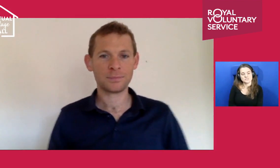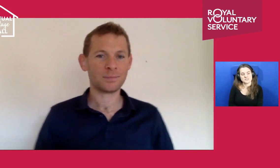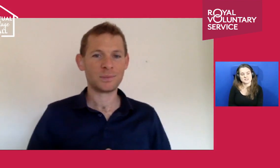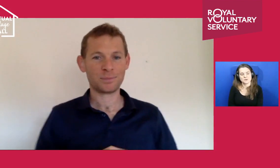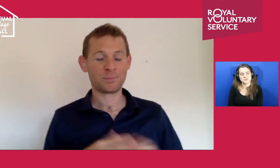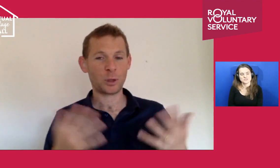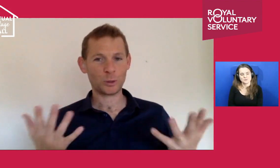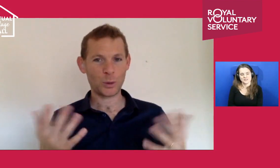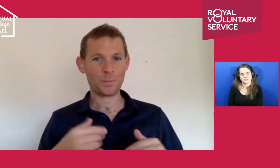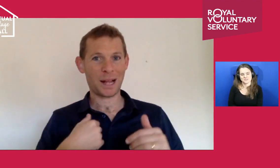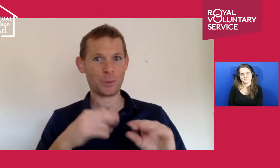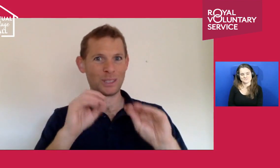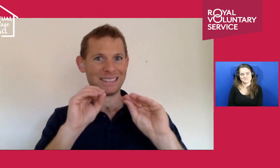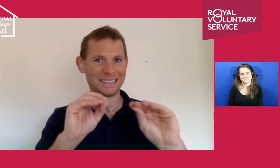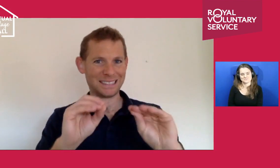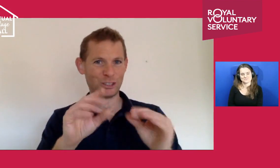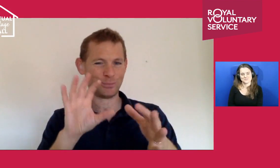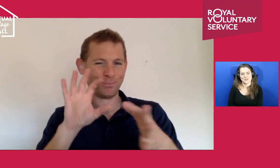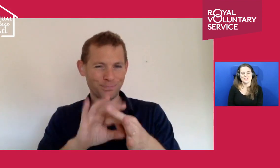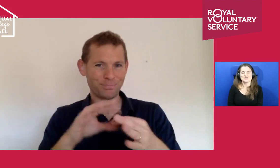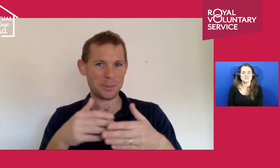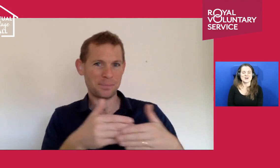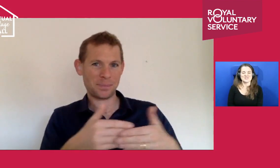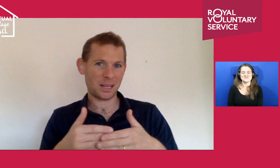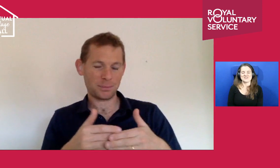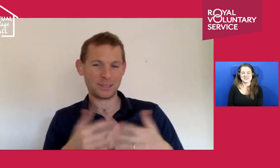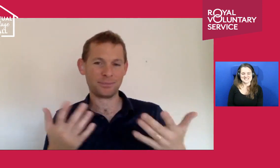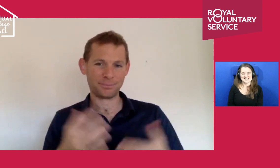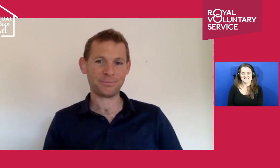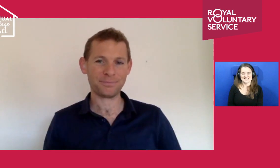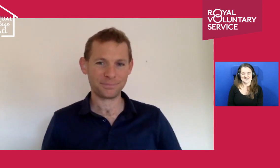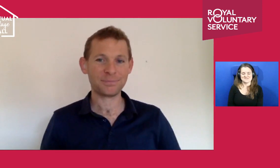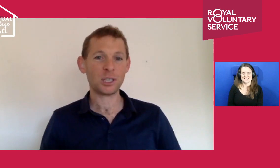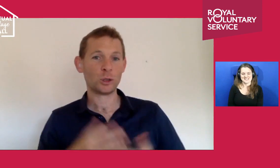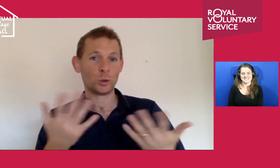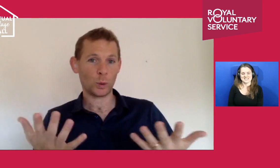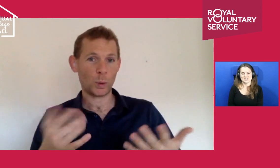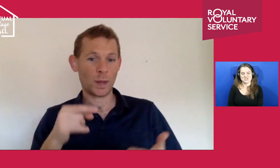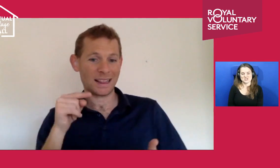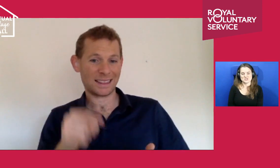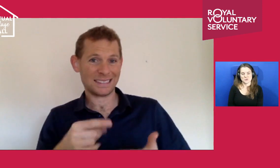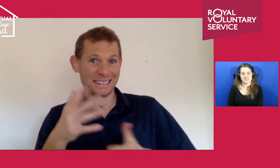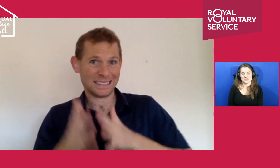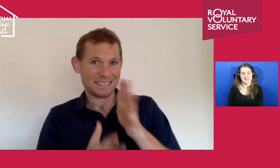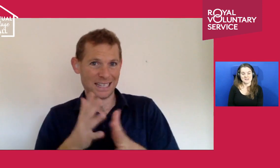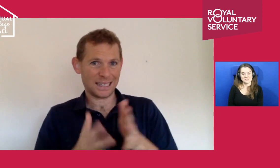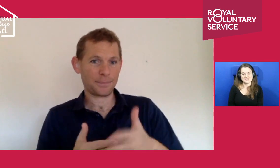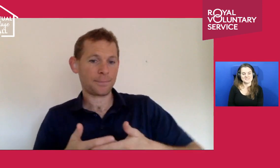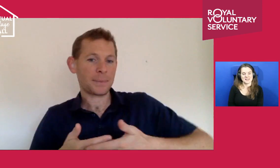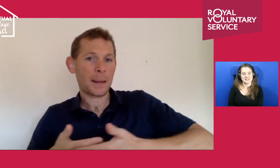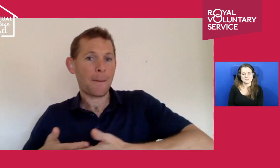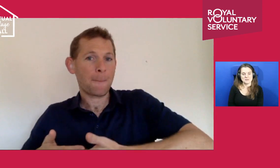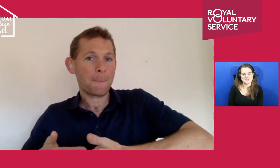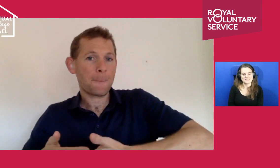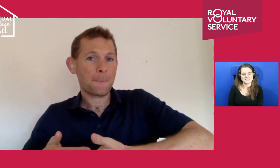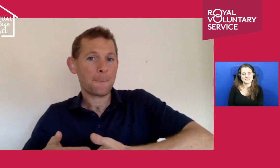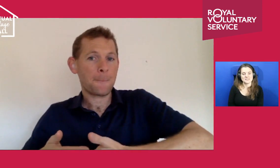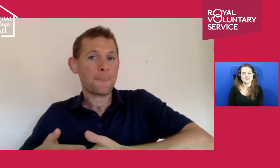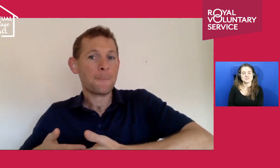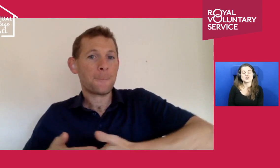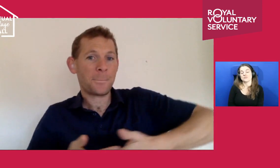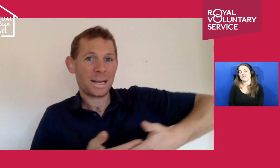expression was sign language for all my three. So now I'm going to teach you some signs that you can use with infants and